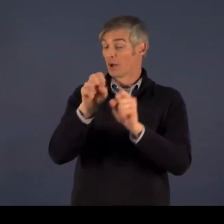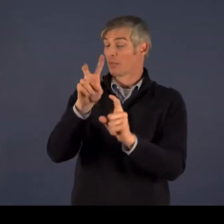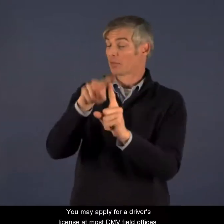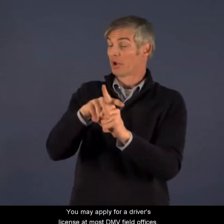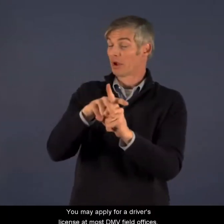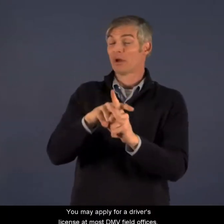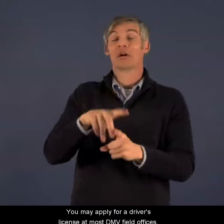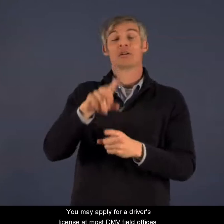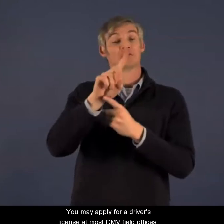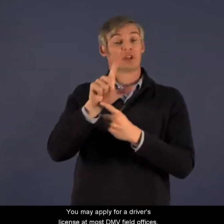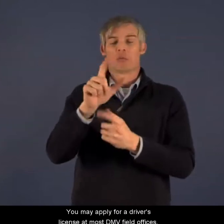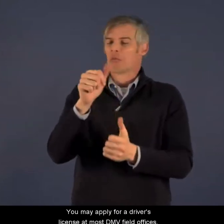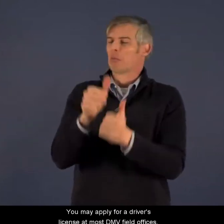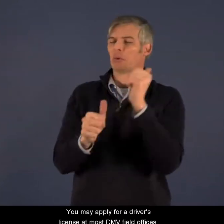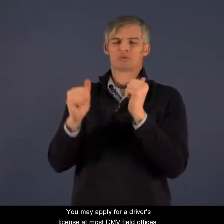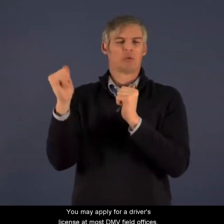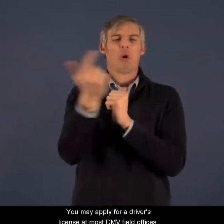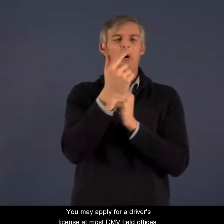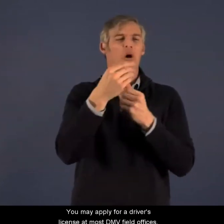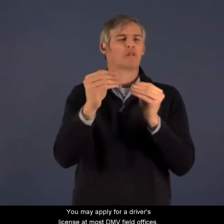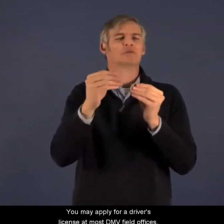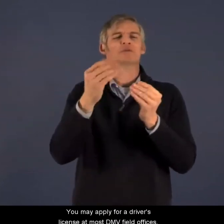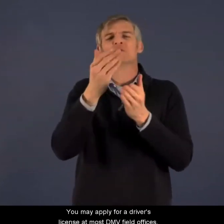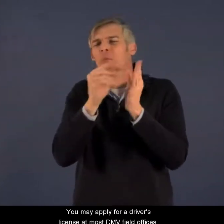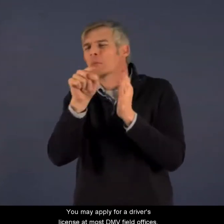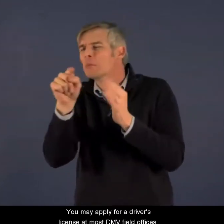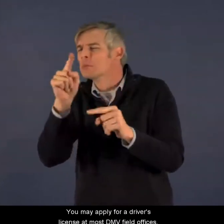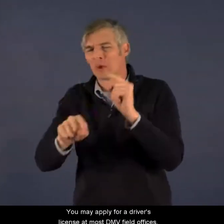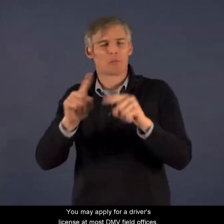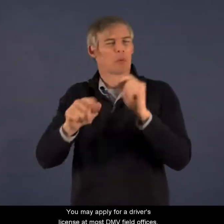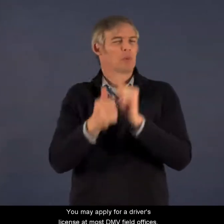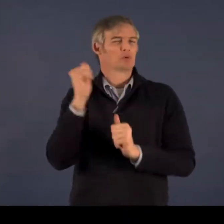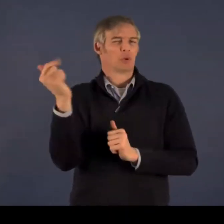You may apply for a driver's license at most DMV field offices.